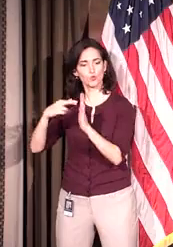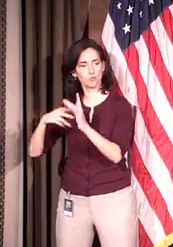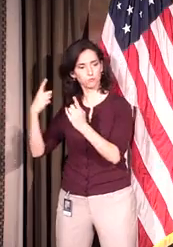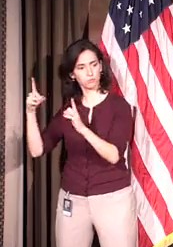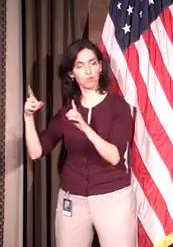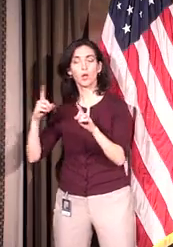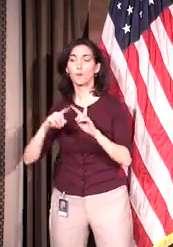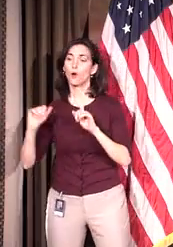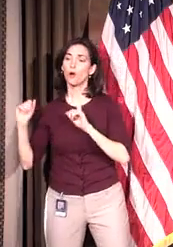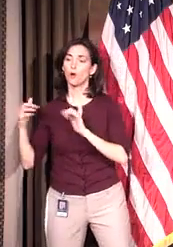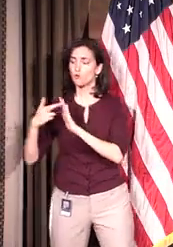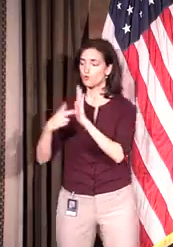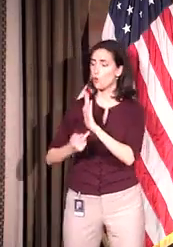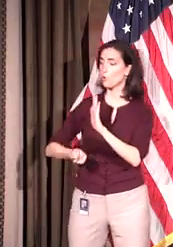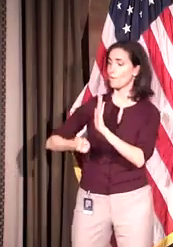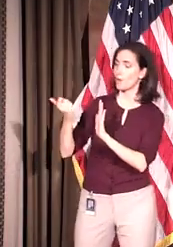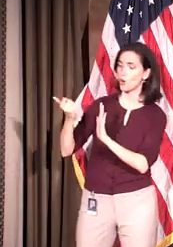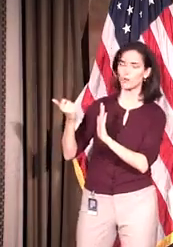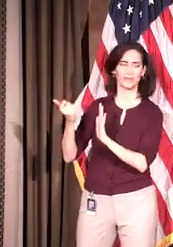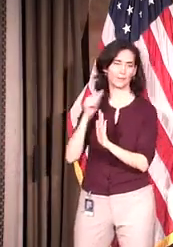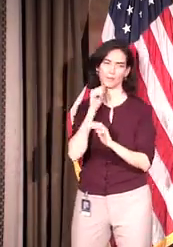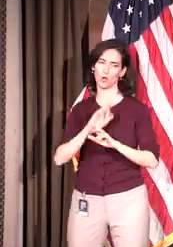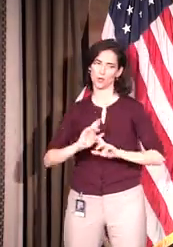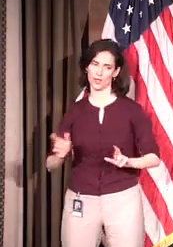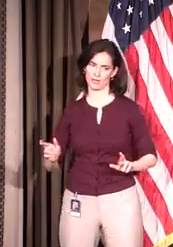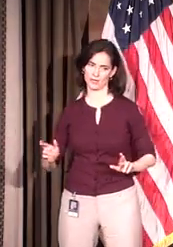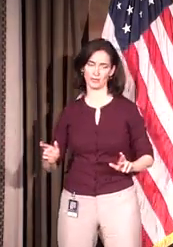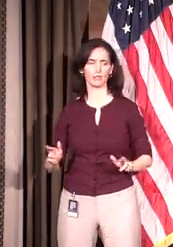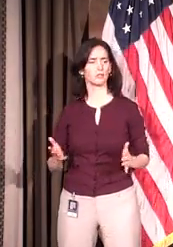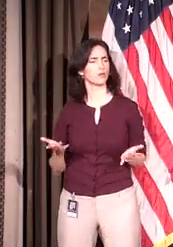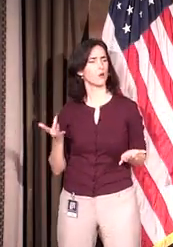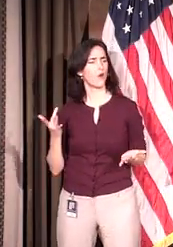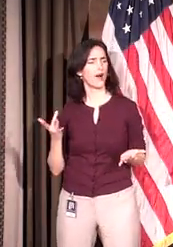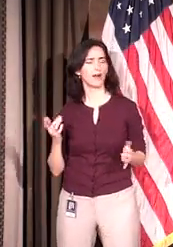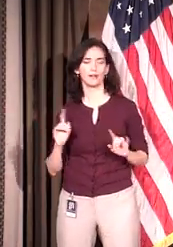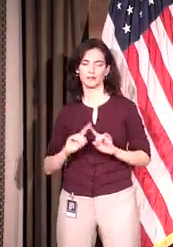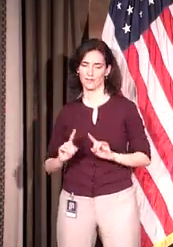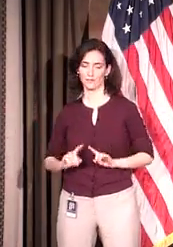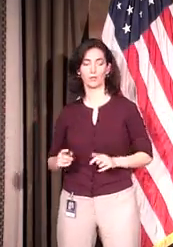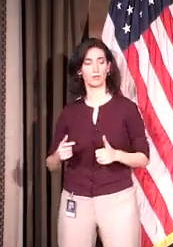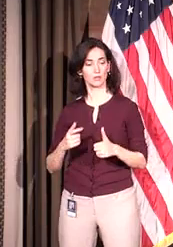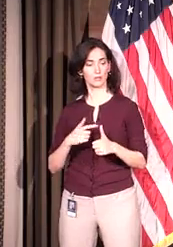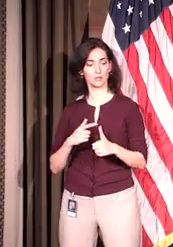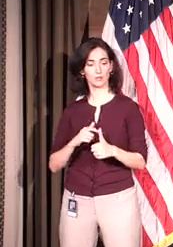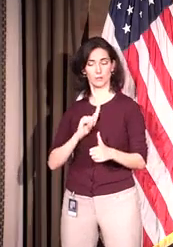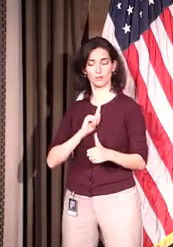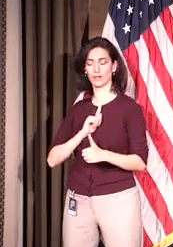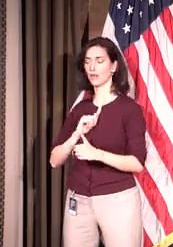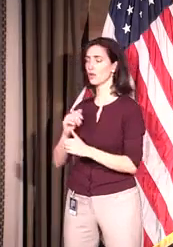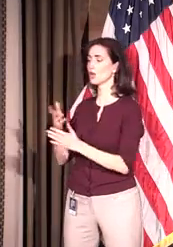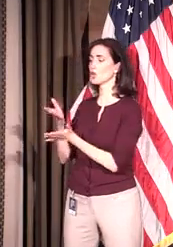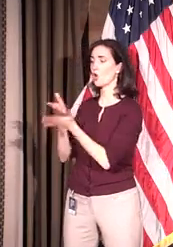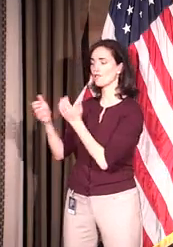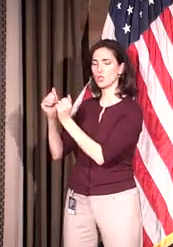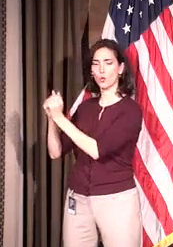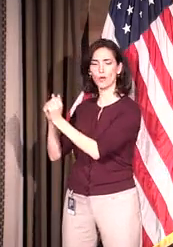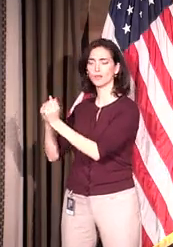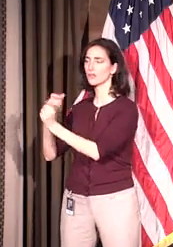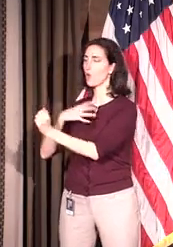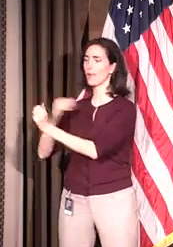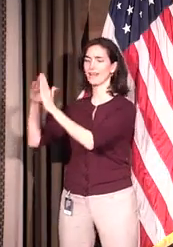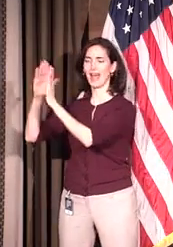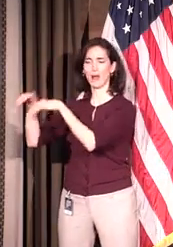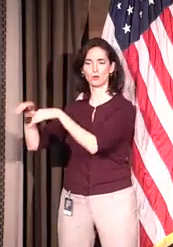restrictions. And part of this has to do with personal conversations that I have with members of the White House Coronavirus Task Force, along